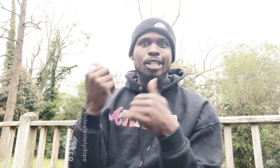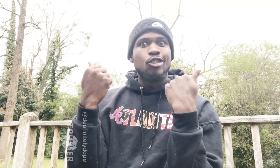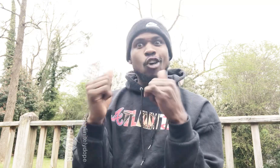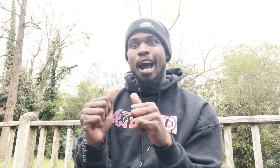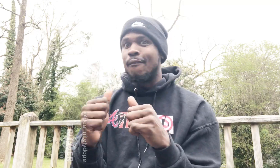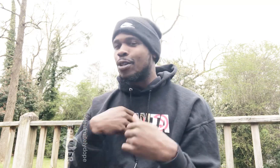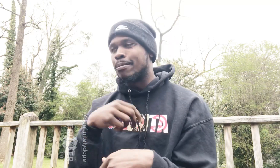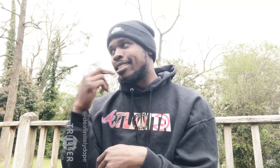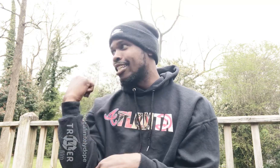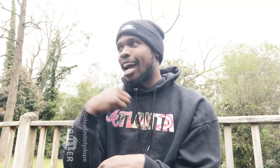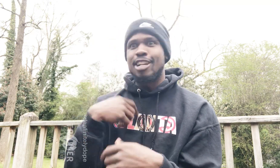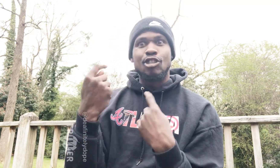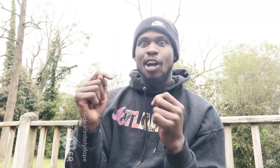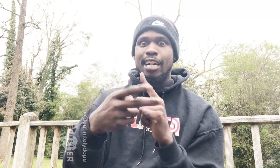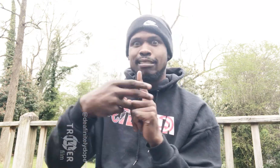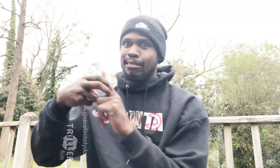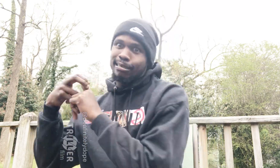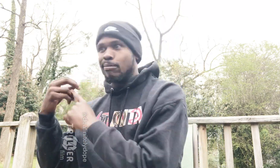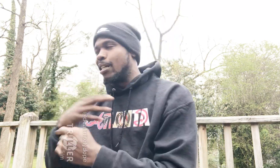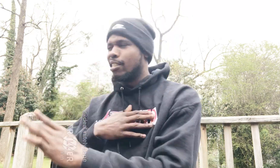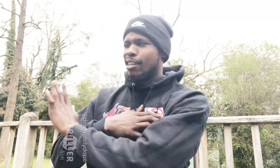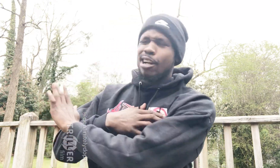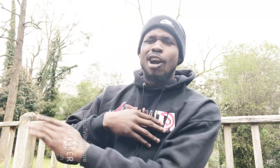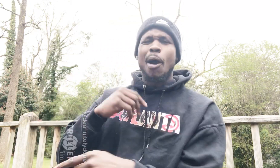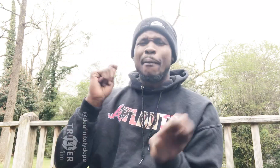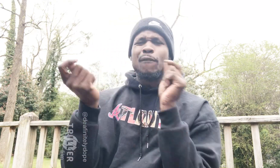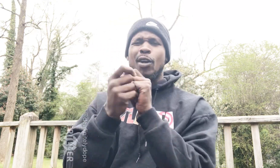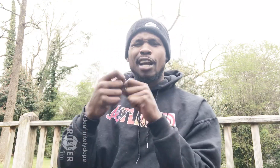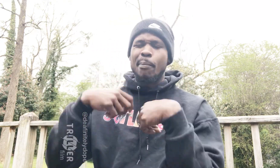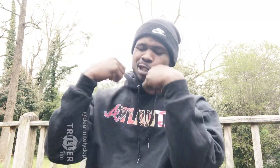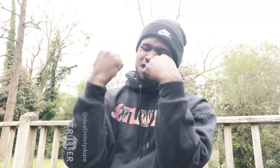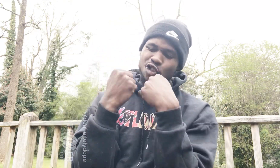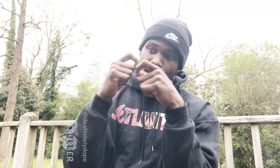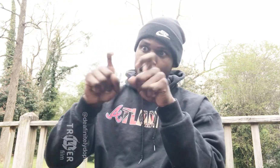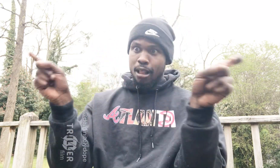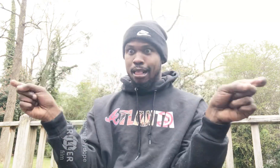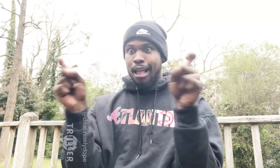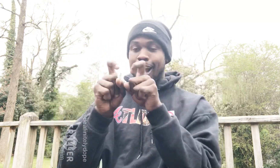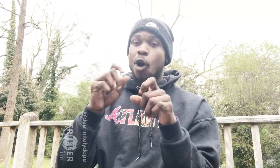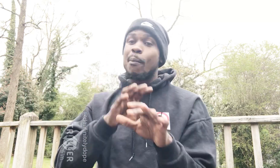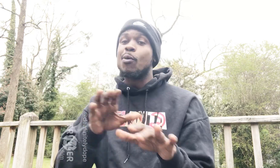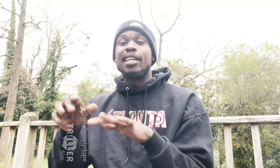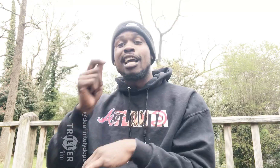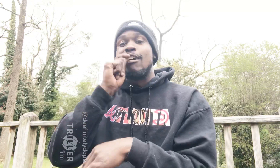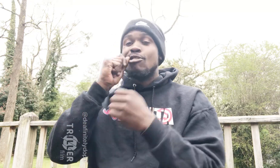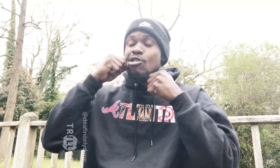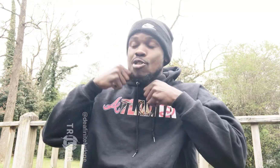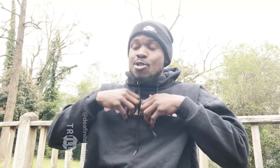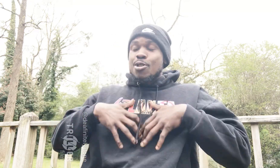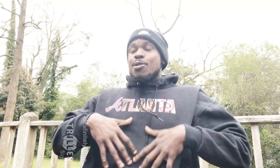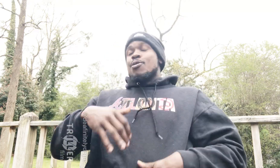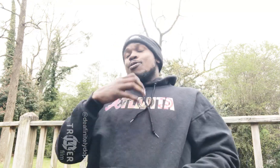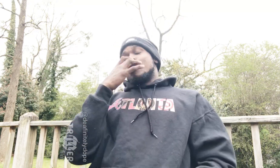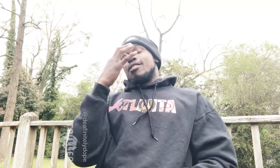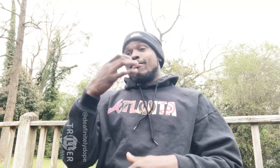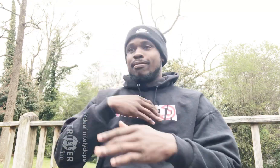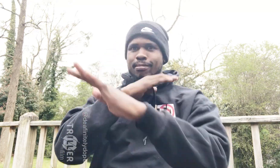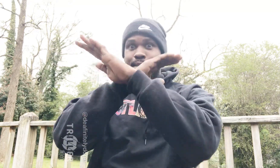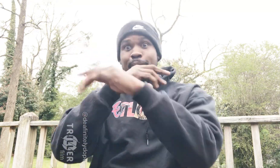trying. For some nigga out there try to hit mine. Karma for the Karma Sutra. A lot karma when the ganja's through ya. You need your armor, cause them niggas out